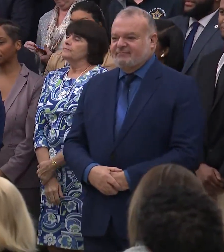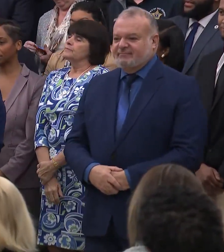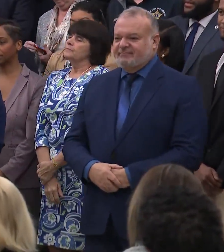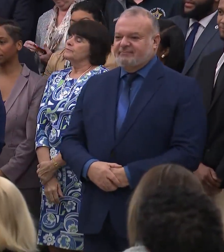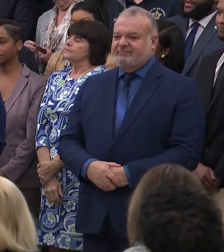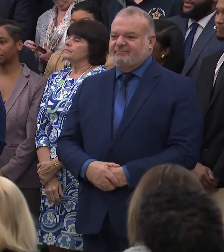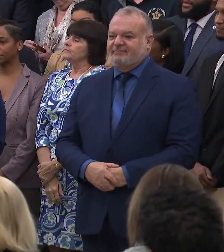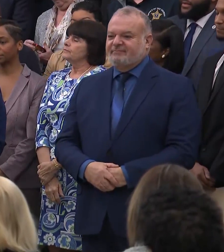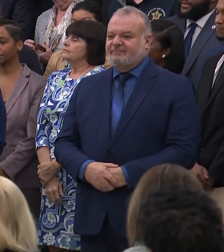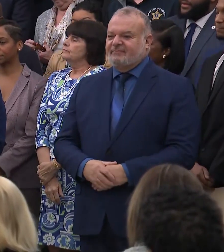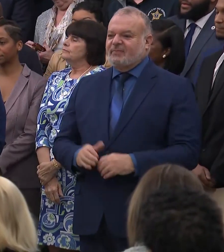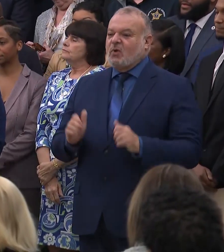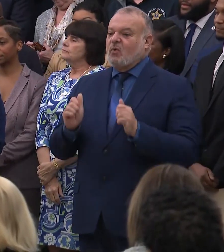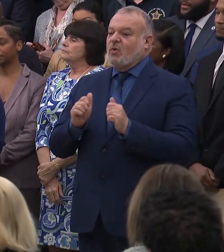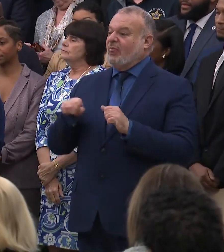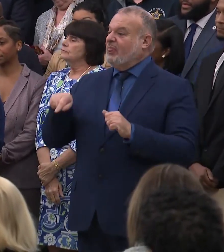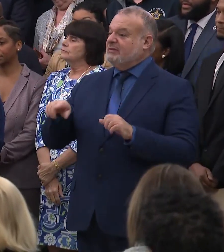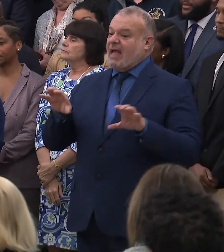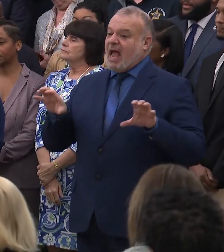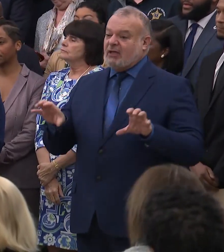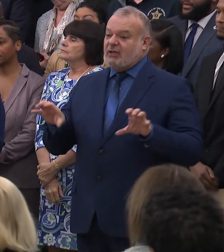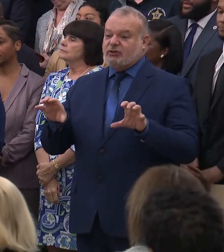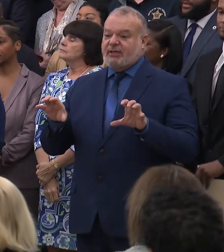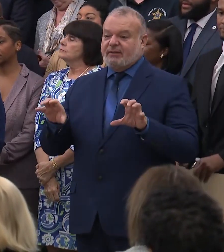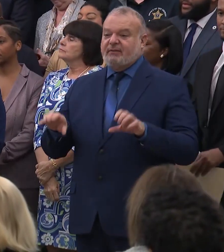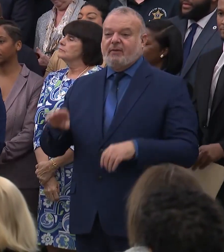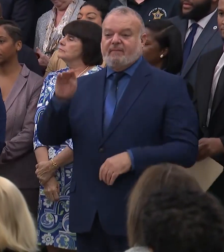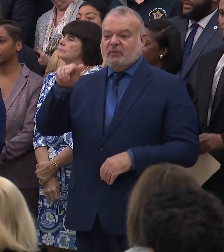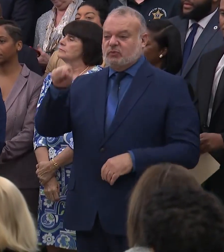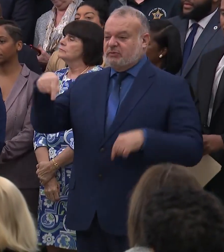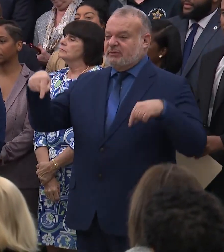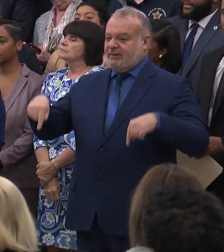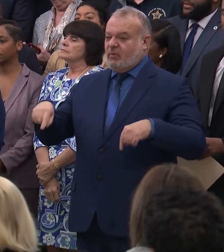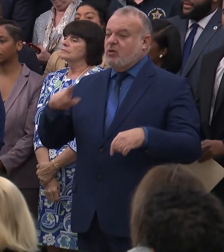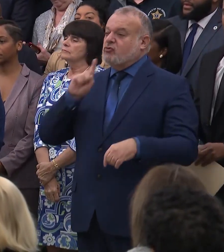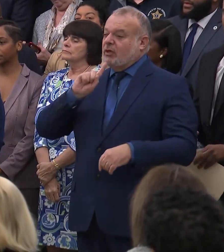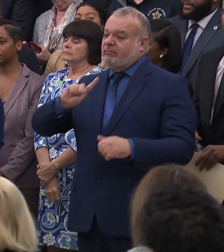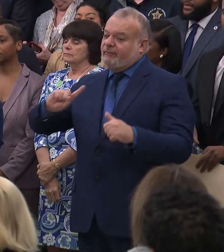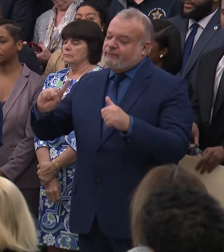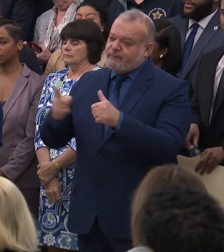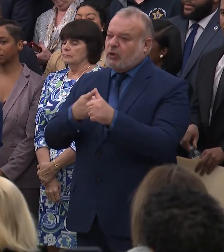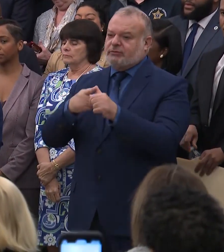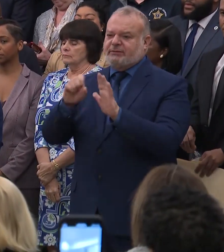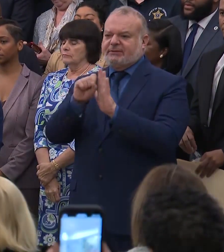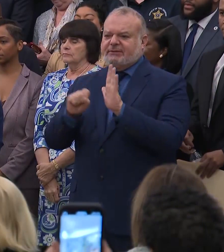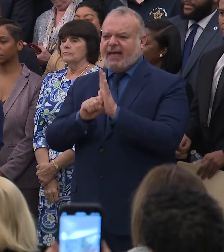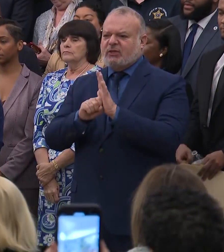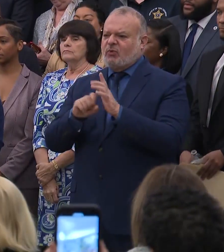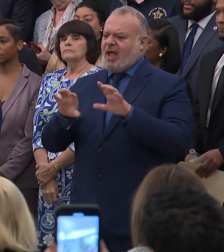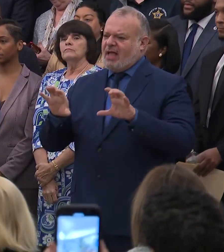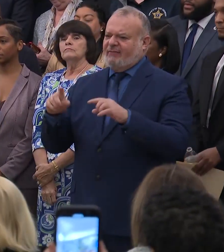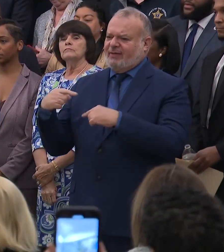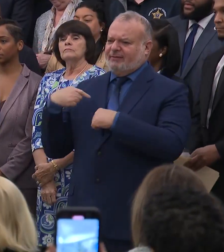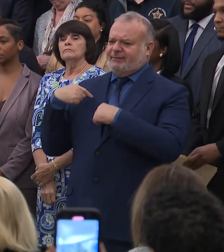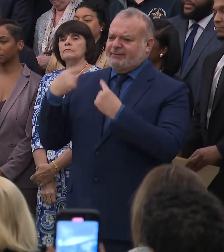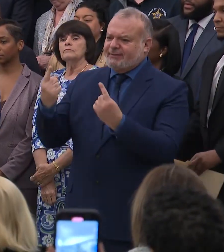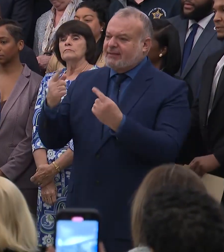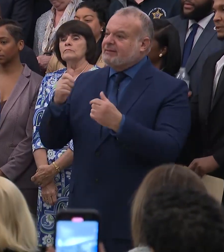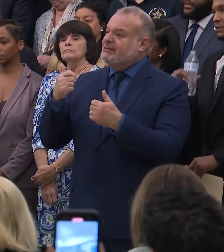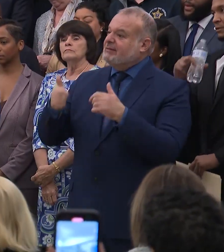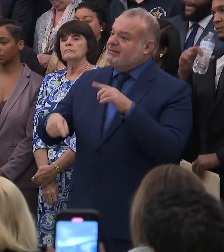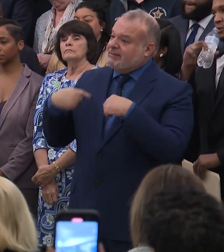With this action, Massachusetts will be the first state to take action since President Biden pardoned federal